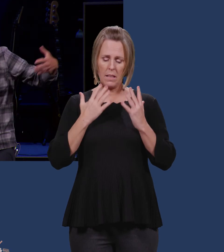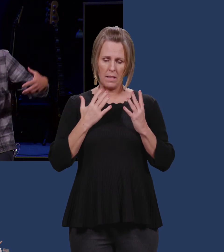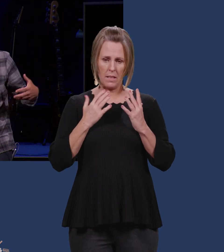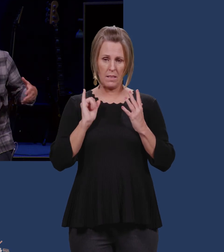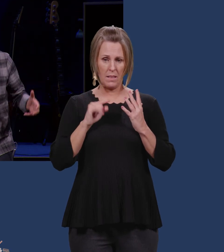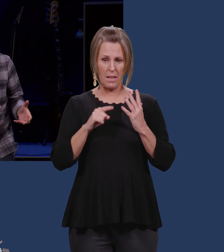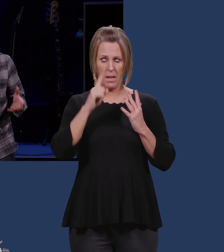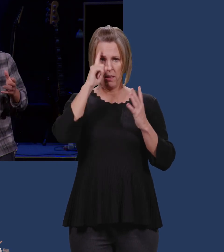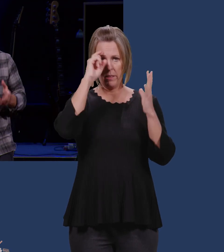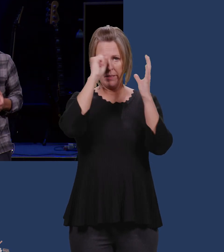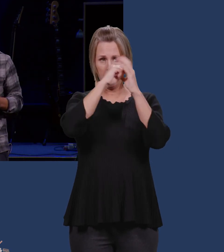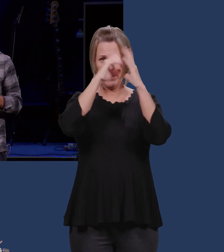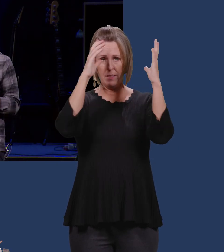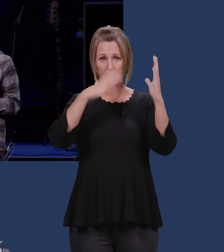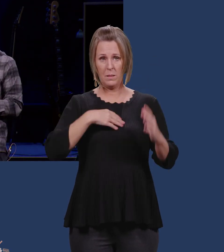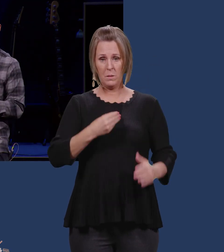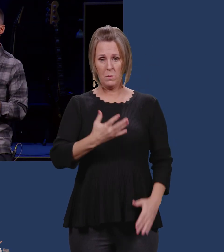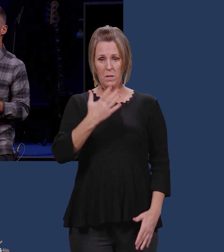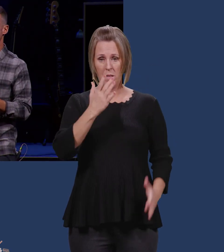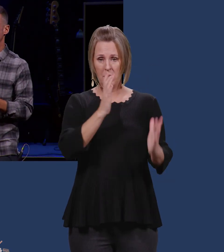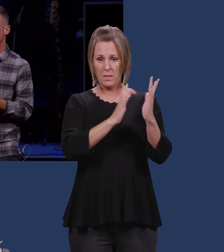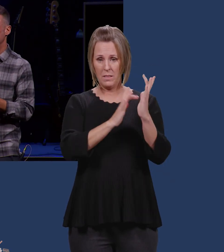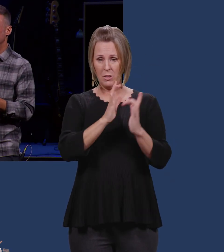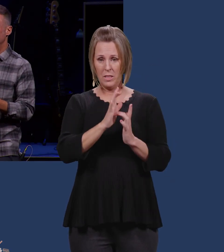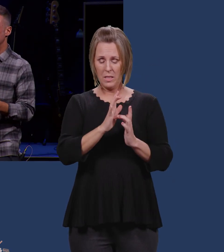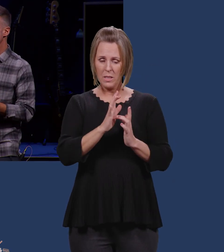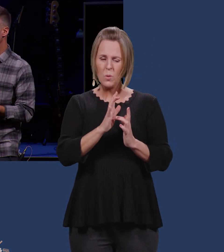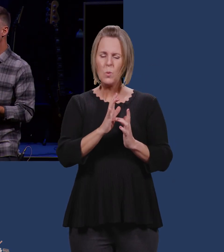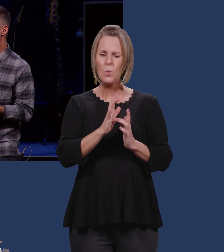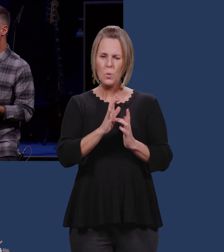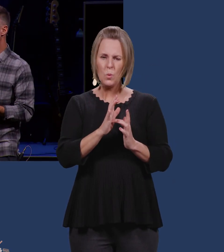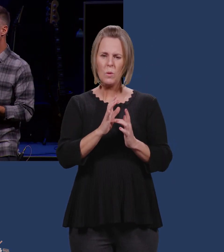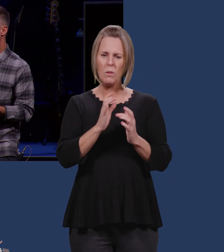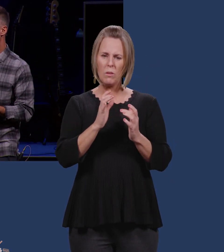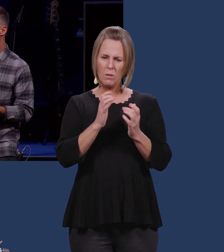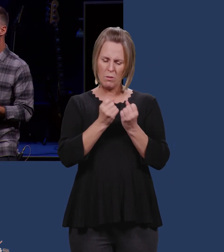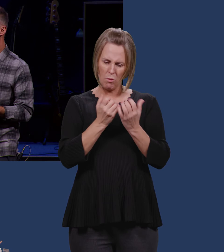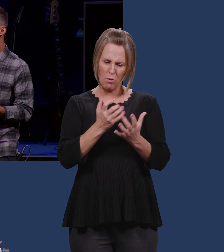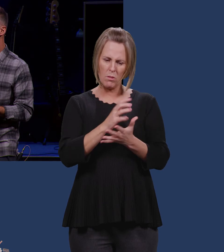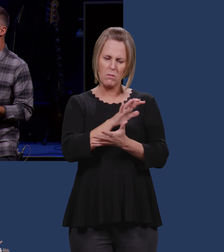false image of a white Jesus has done a lot of damage.